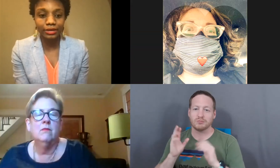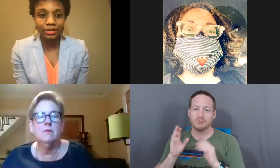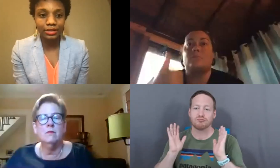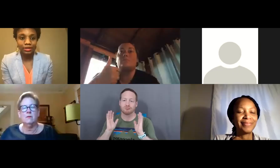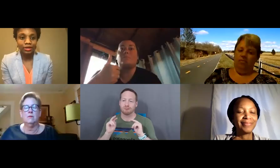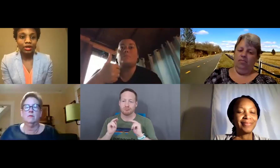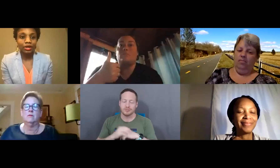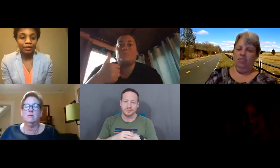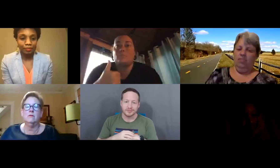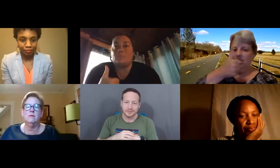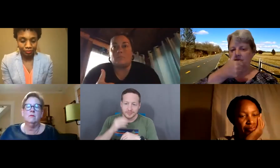against.